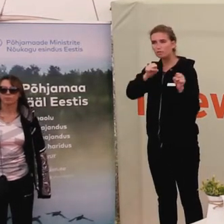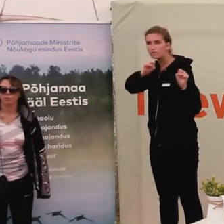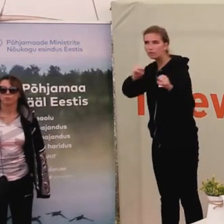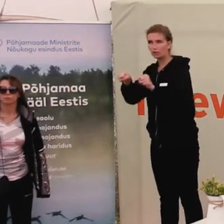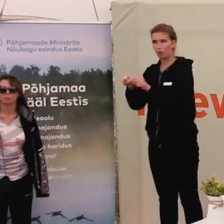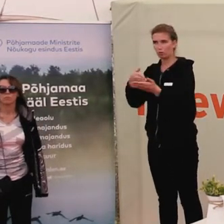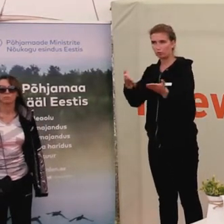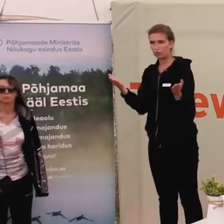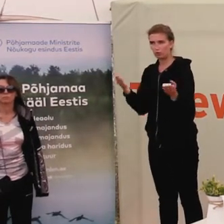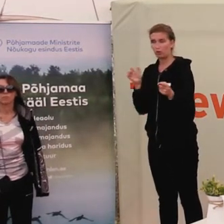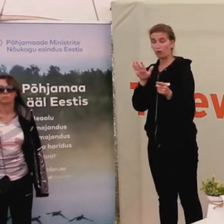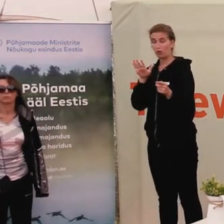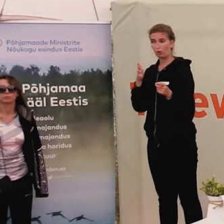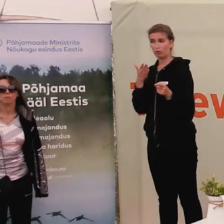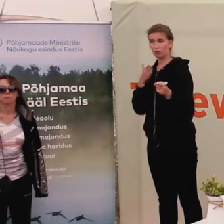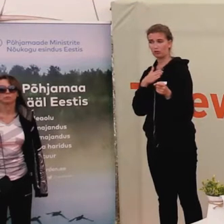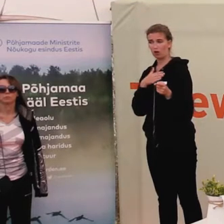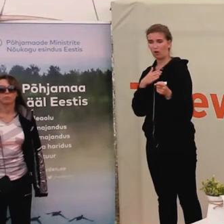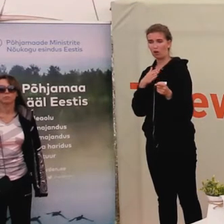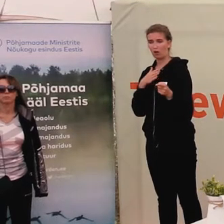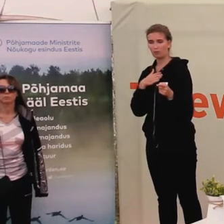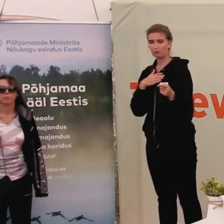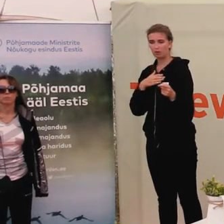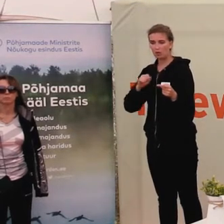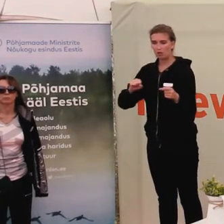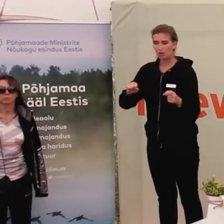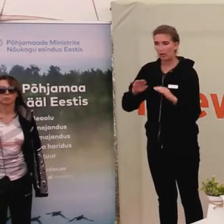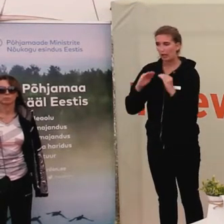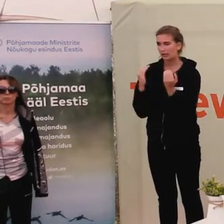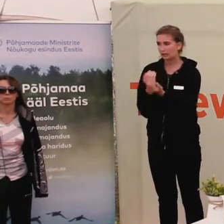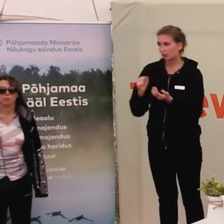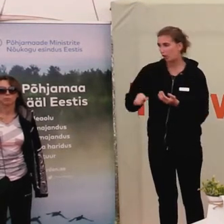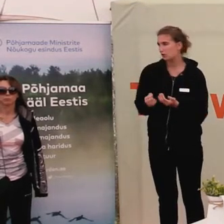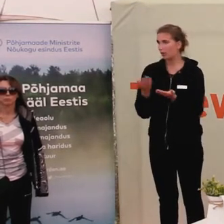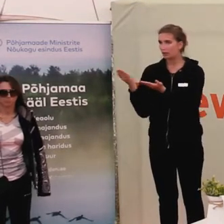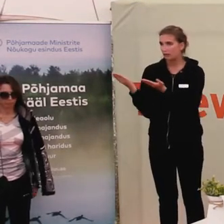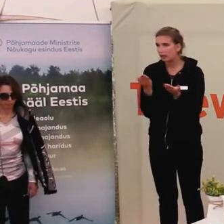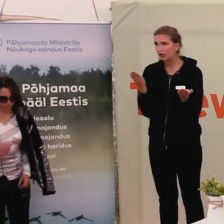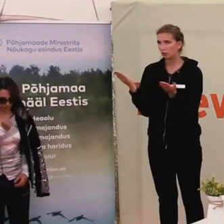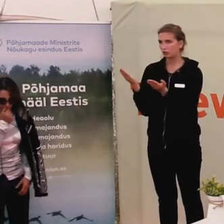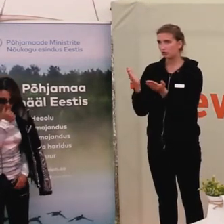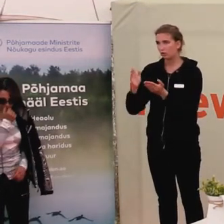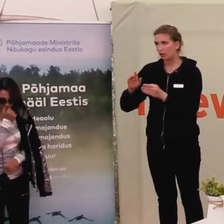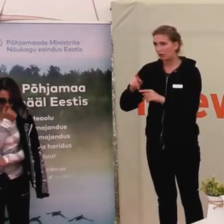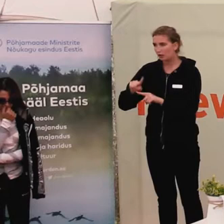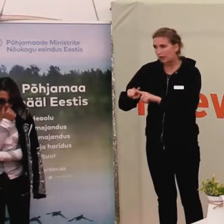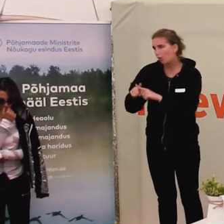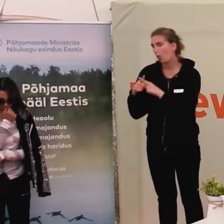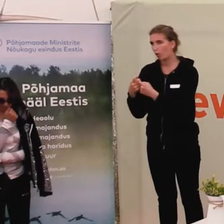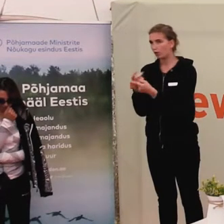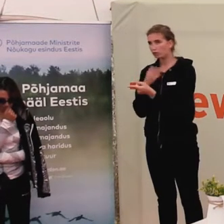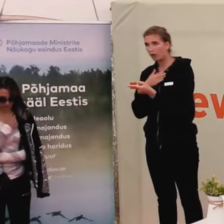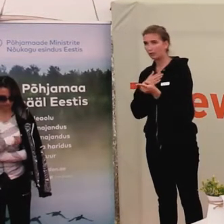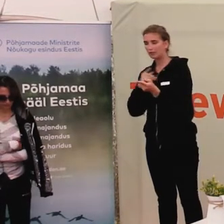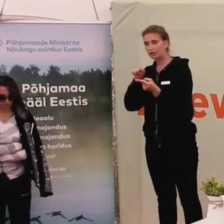And if we want affordable, environmental friendly goods and services, affordable clean tech, then we need to have